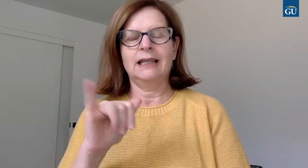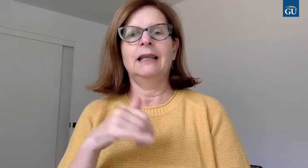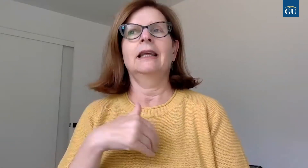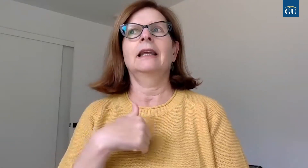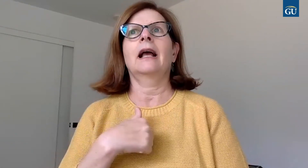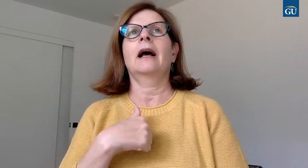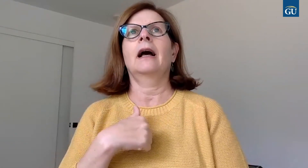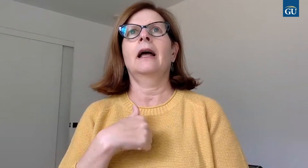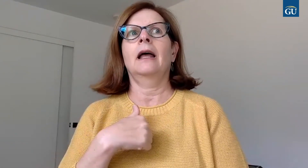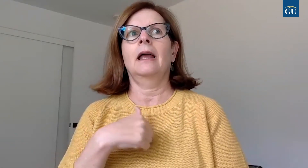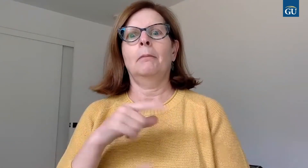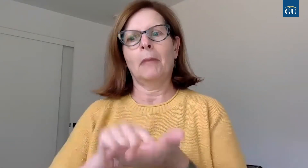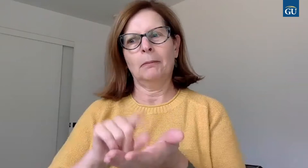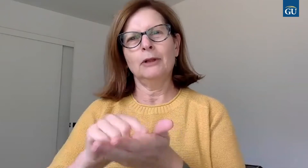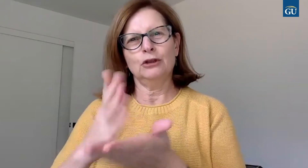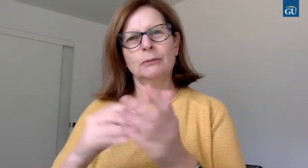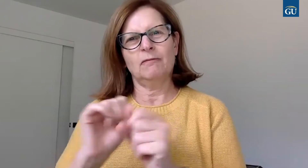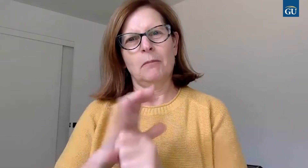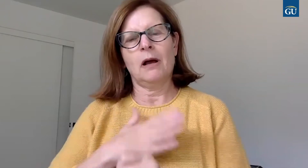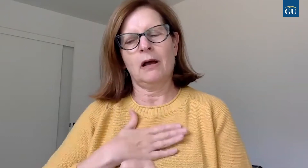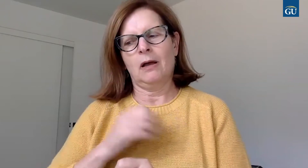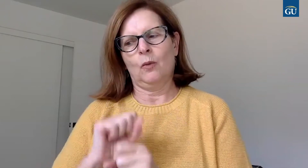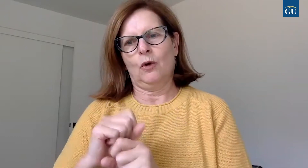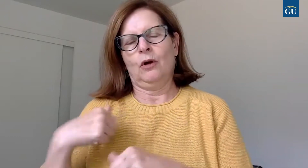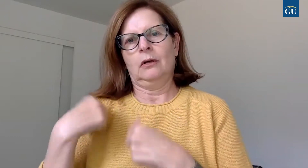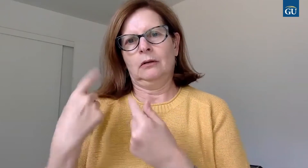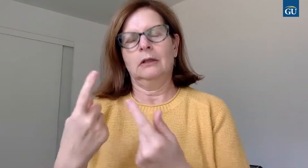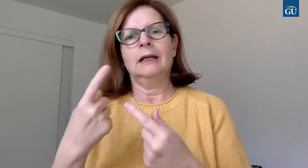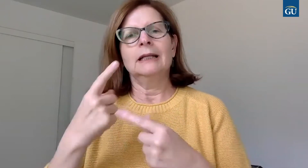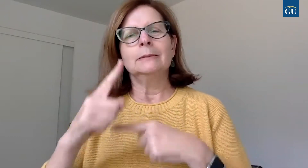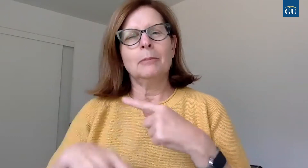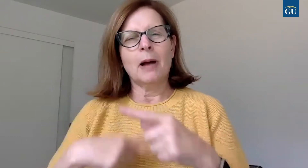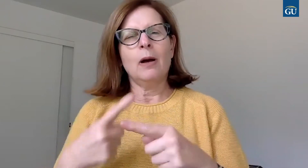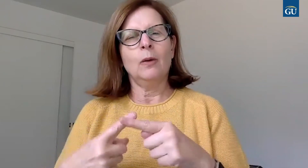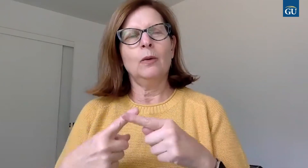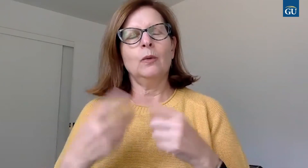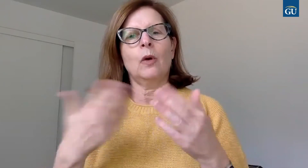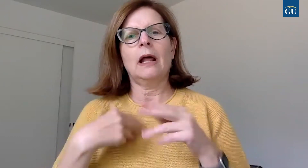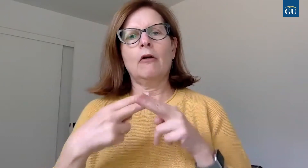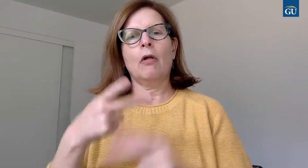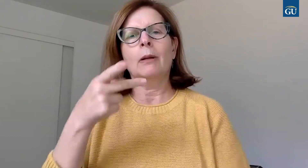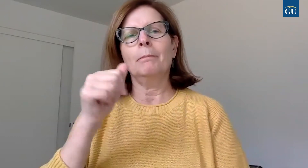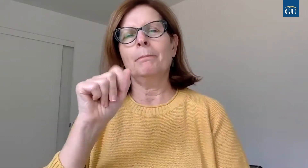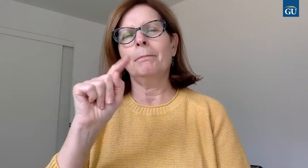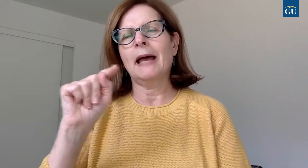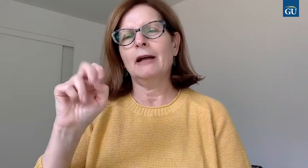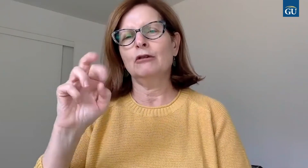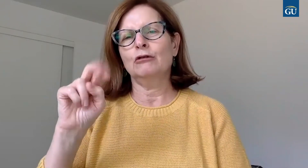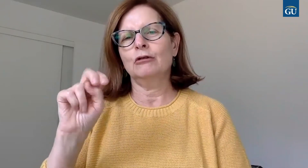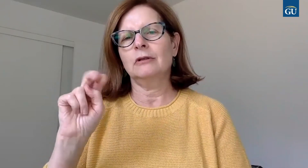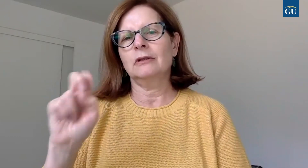Also, I'm starting to do work on iconicity. I've been publishing some work I call patterned iconicity,